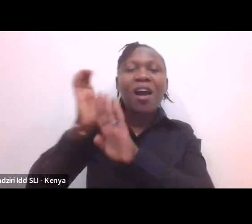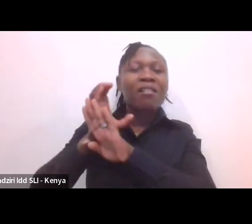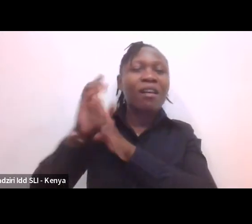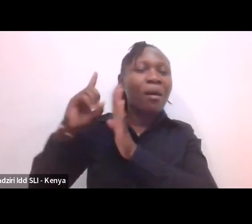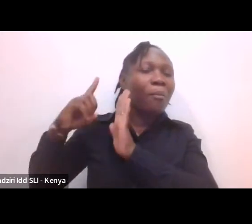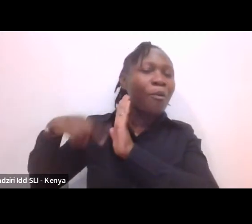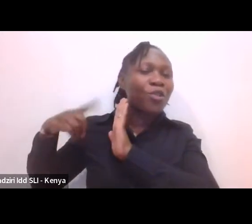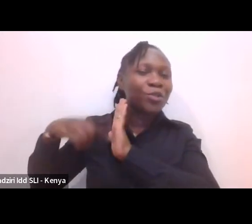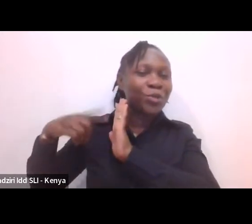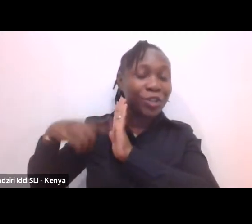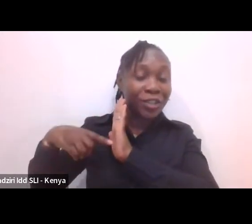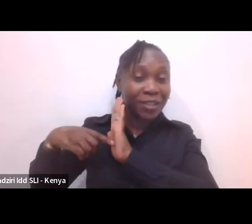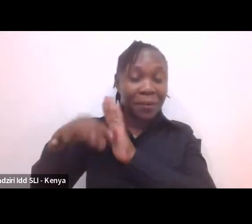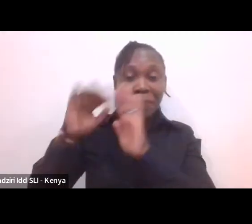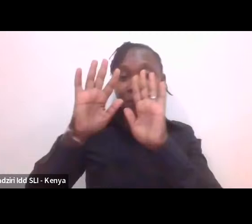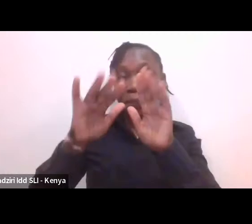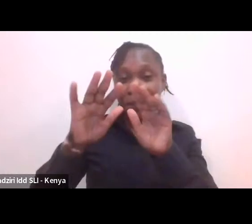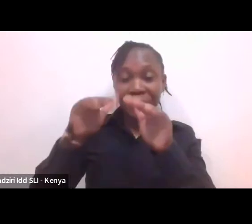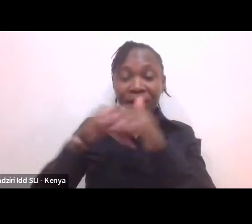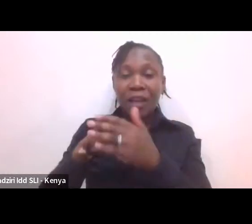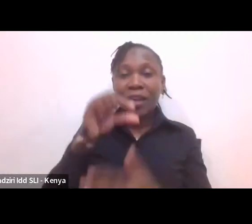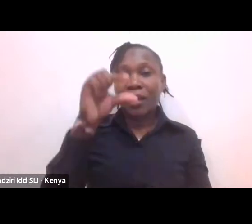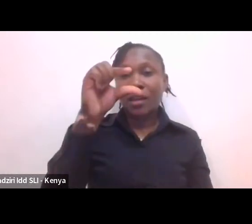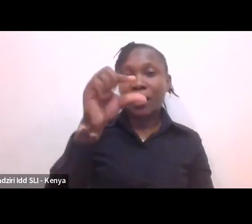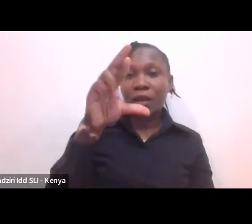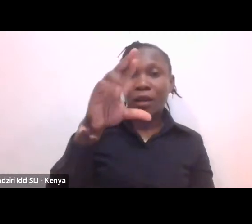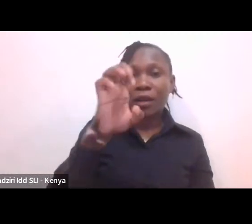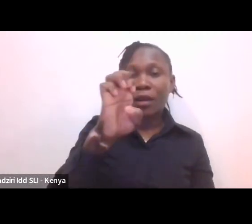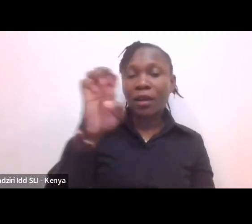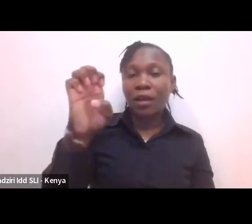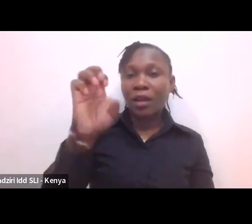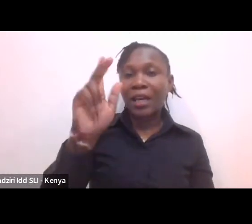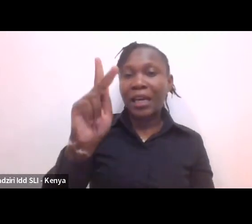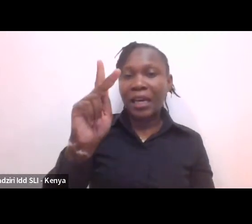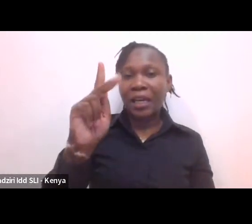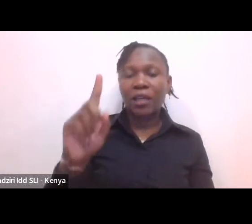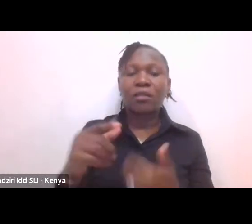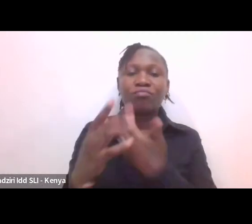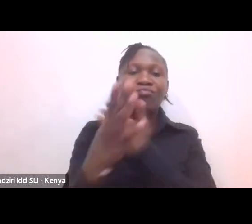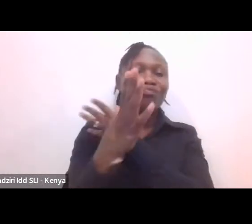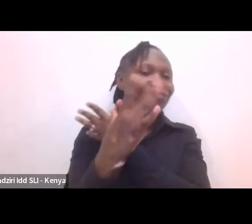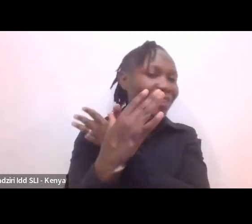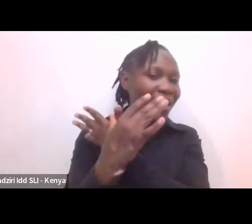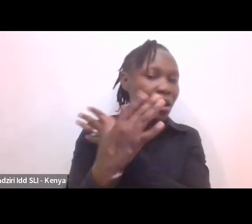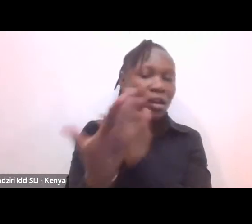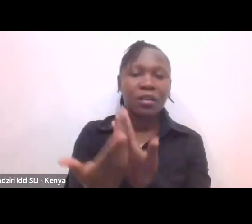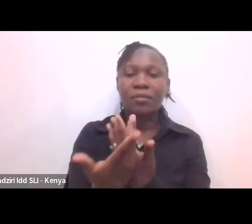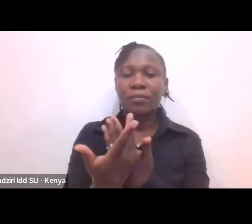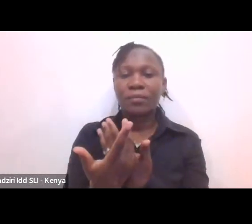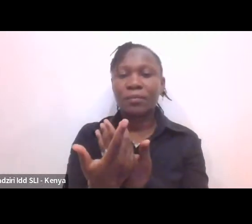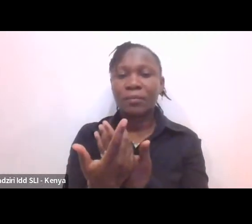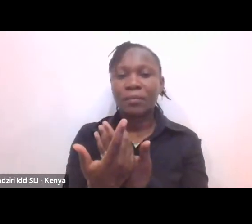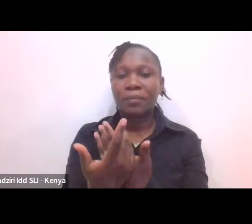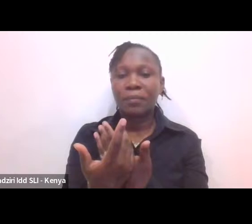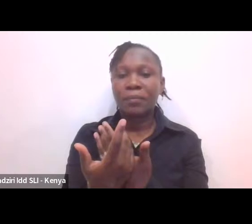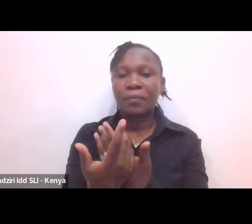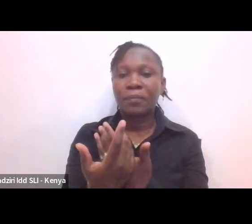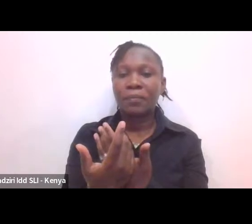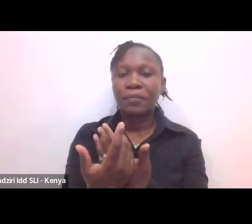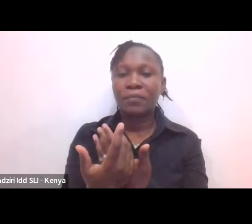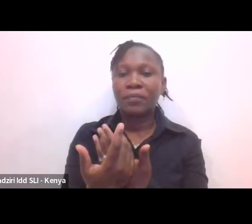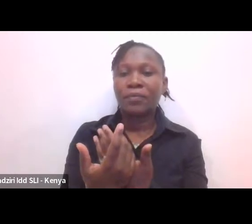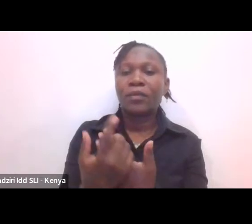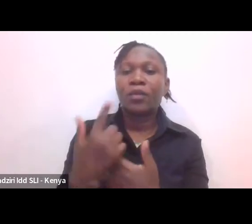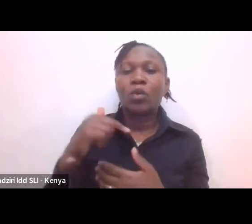In Greek mythology, Procrustes forced his visitors to fit an